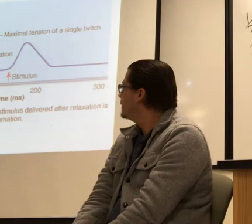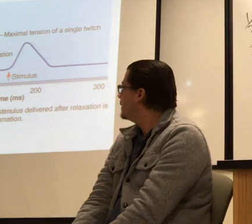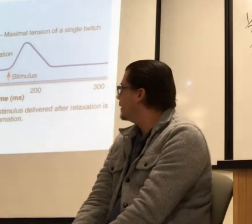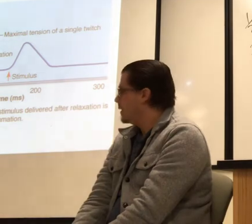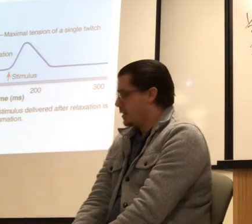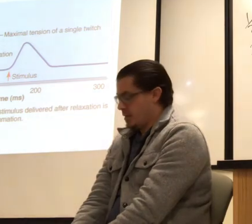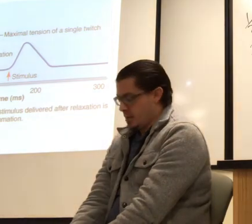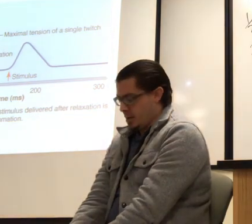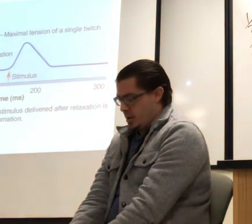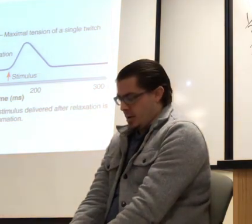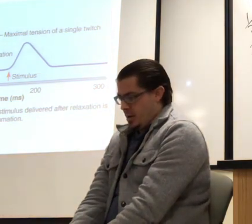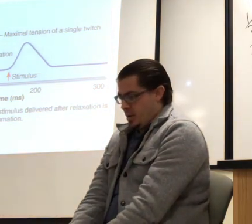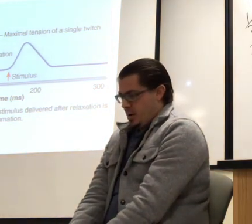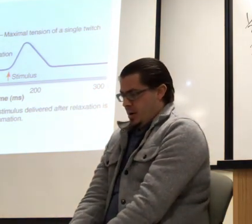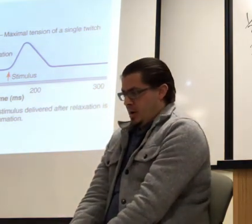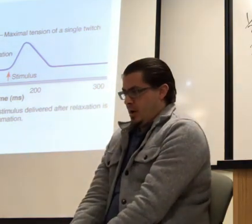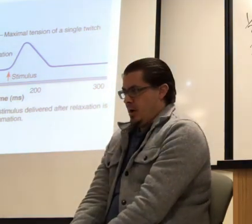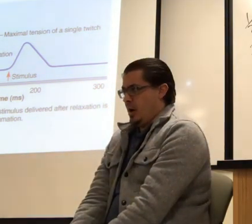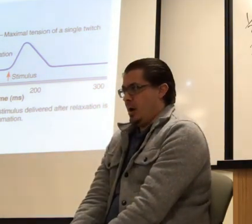So what you do,